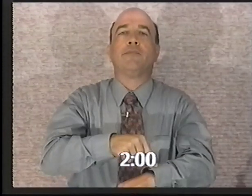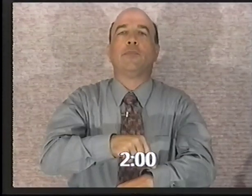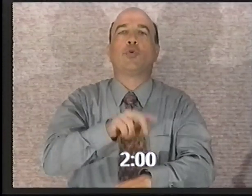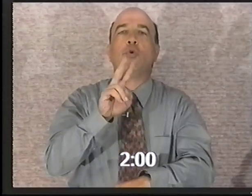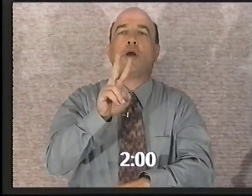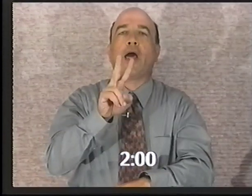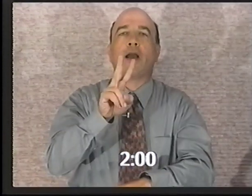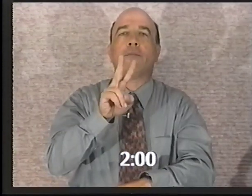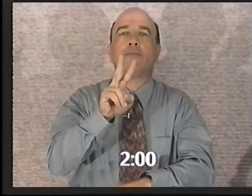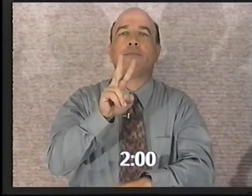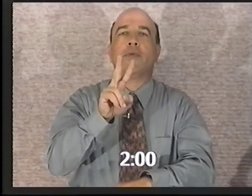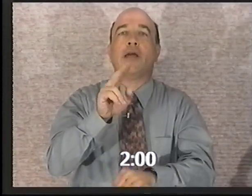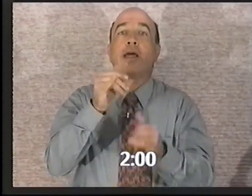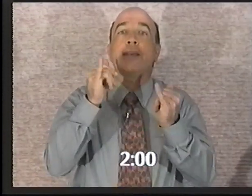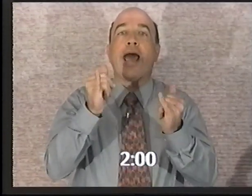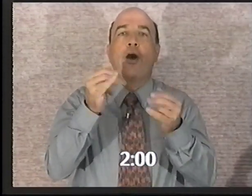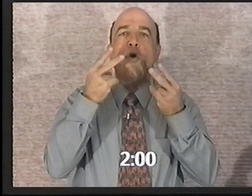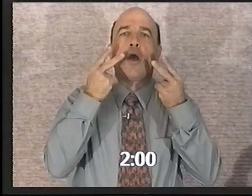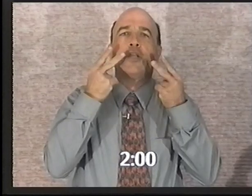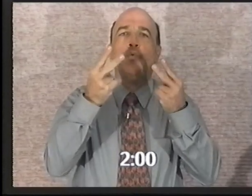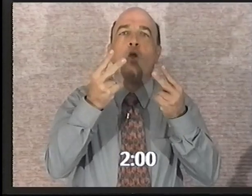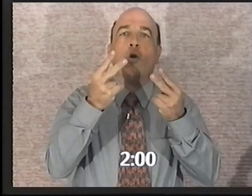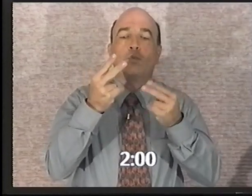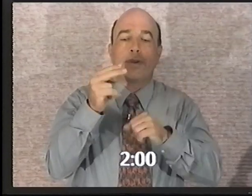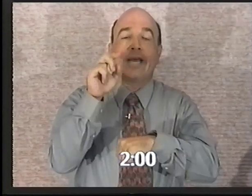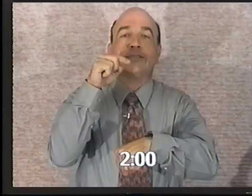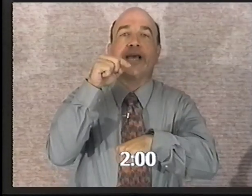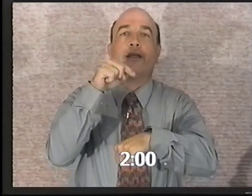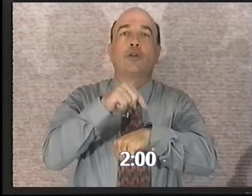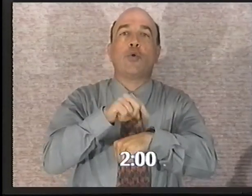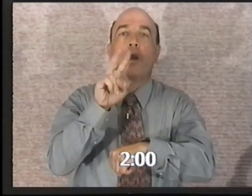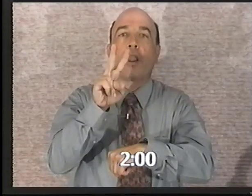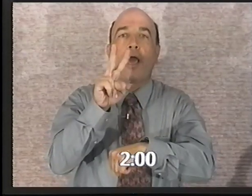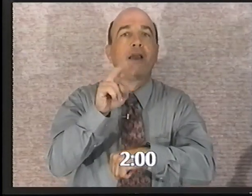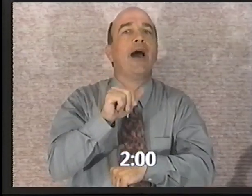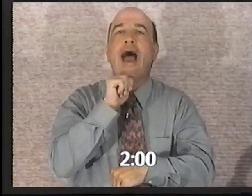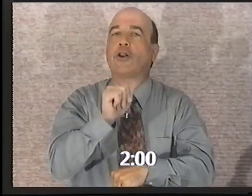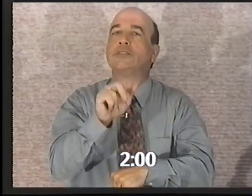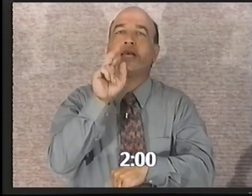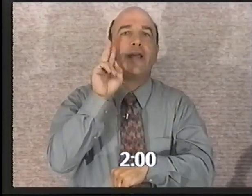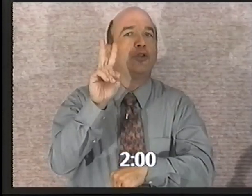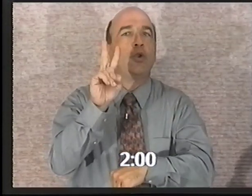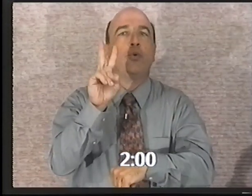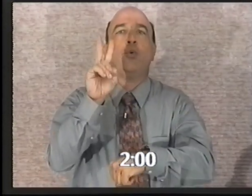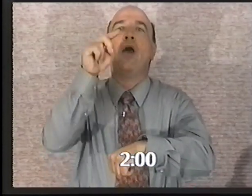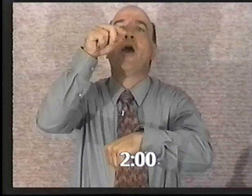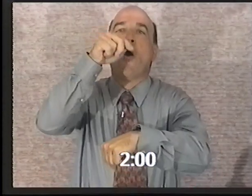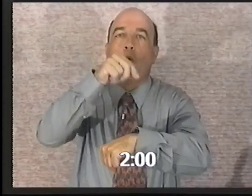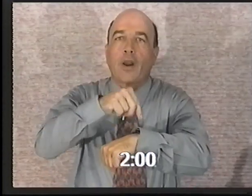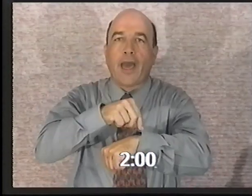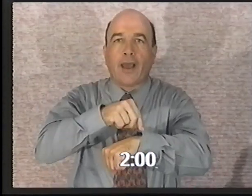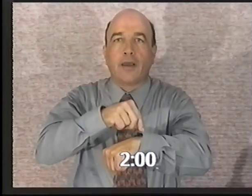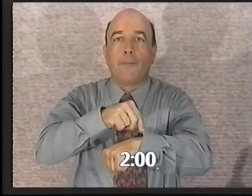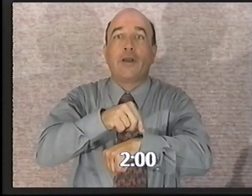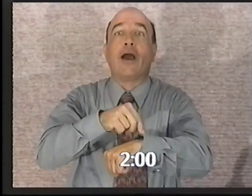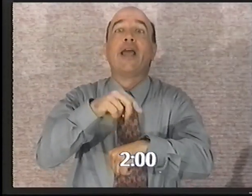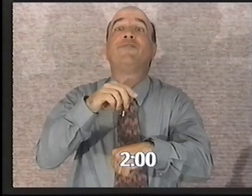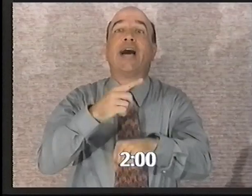2 o'clock. Now, you notice when I say 2 o'clock, I don't say 2 o'clock, because if I